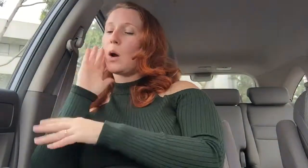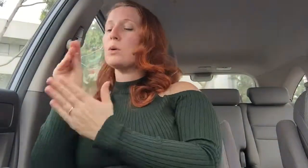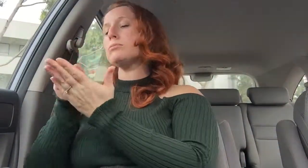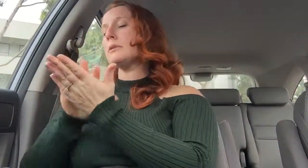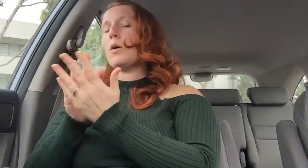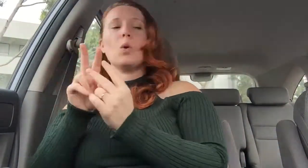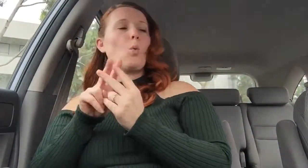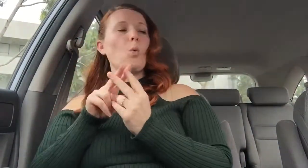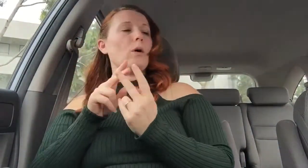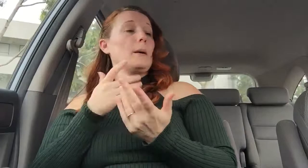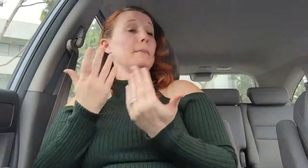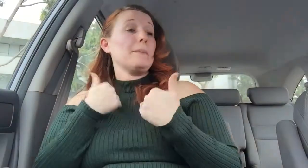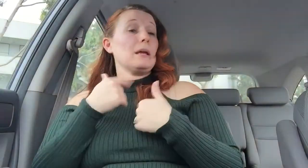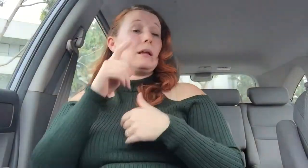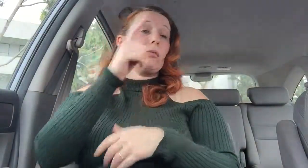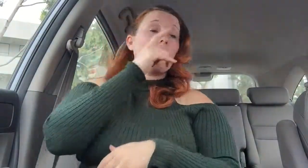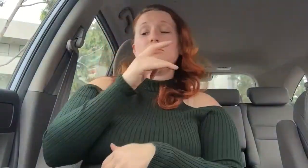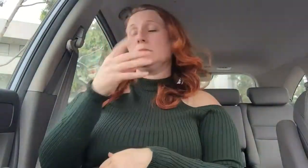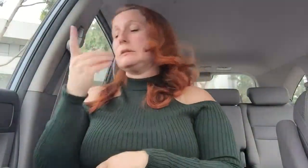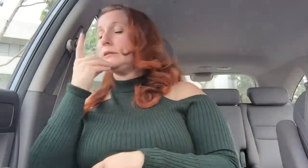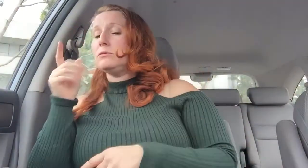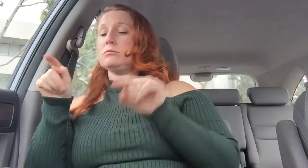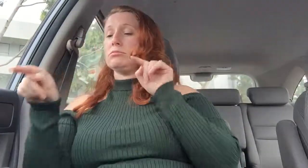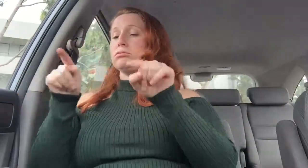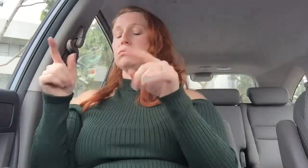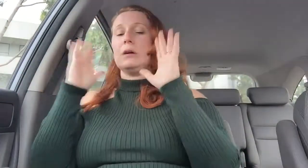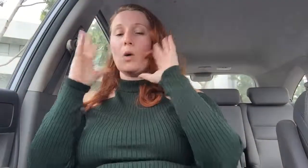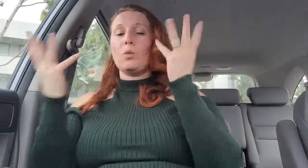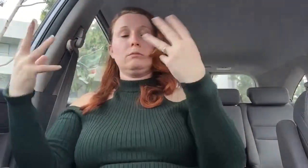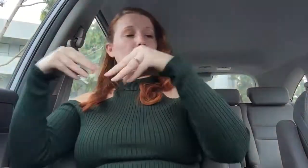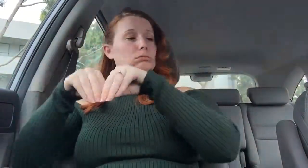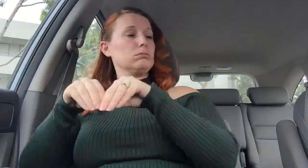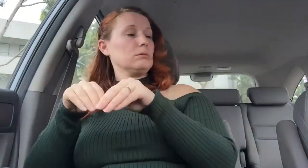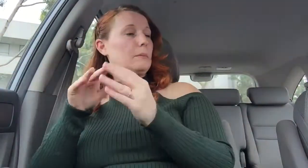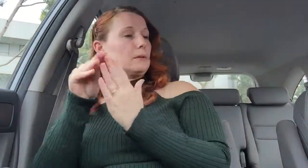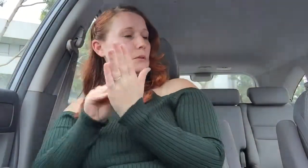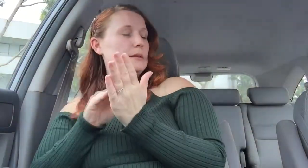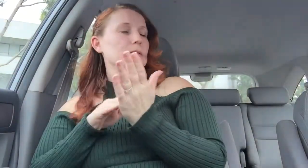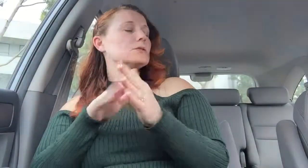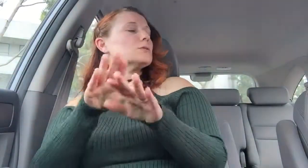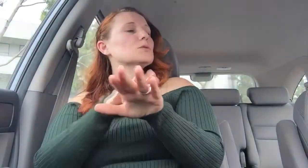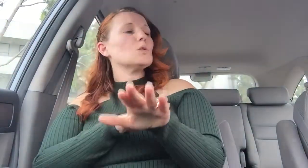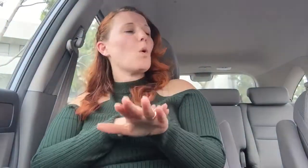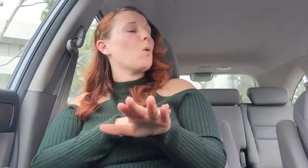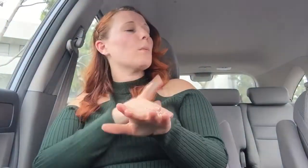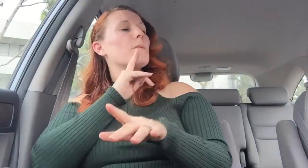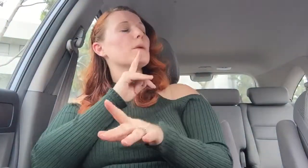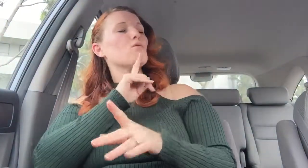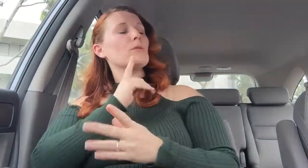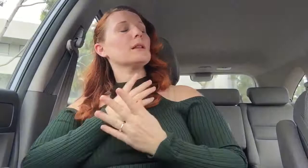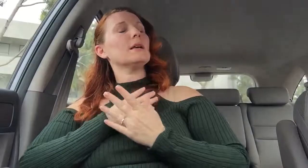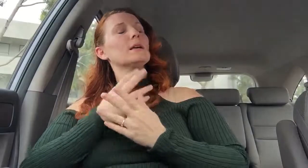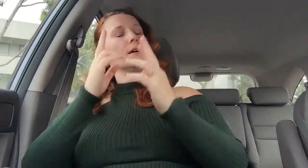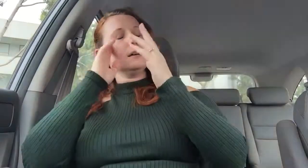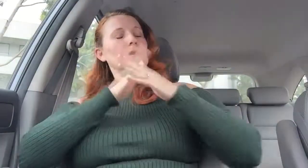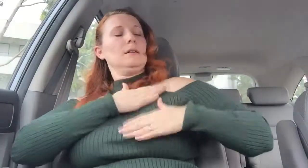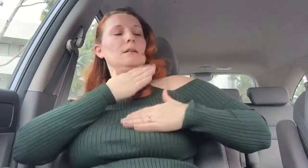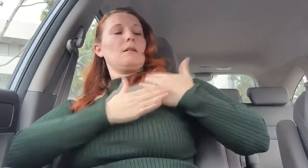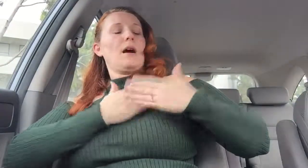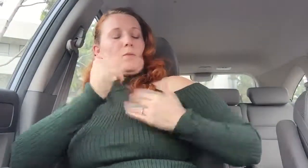get out of like the mindset of like I have to be obsessive about this thing. I mean, it can be a slow process, and that's okay. Just being gentle with ourselves about it. I did that same strategy. I was like, I'm